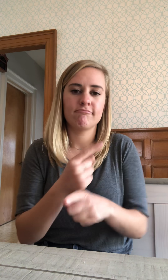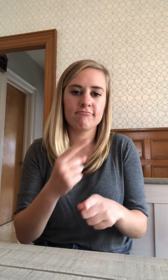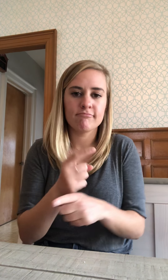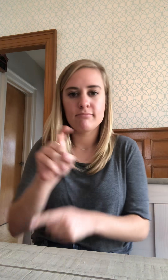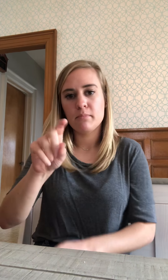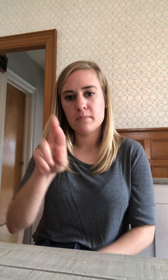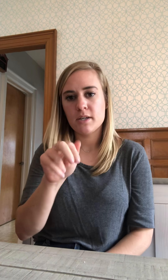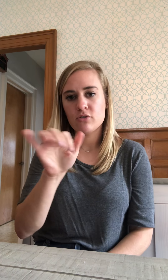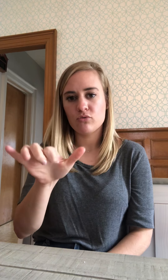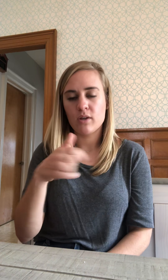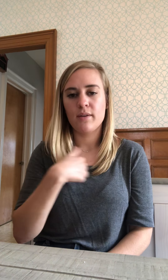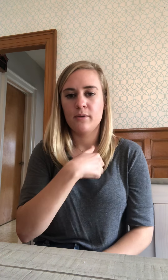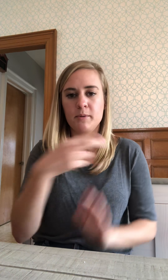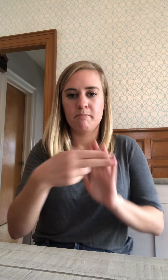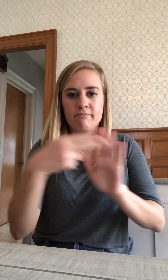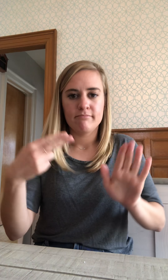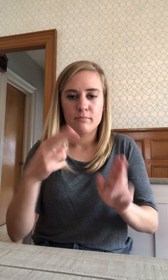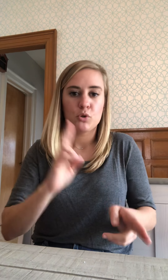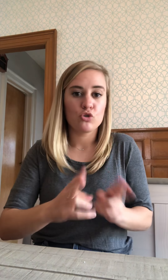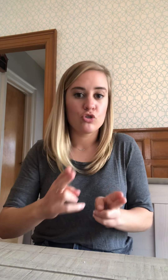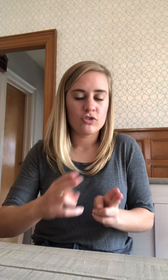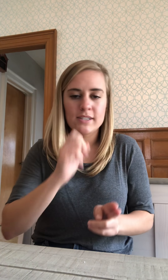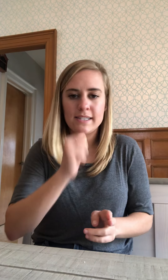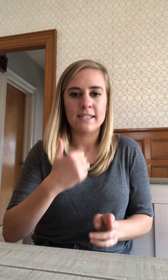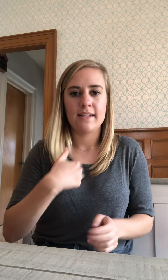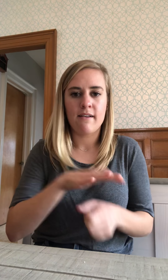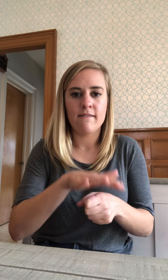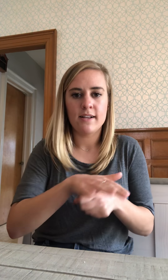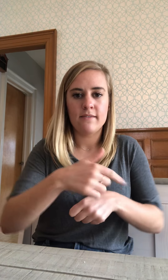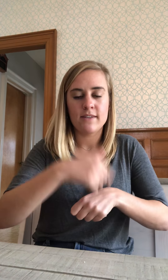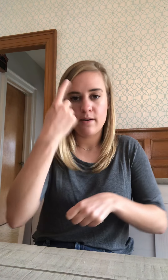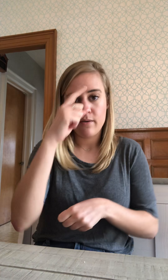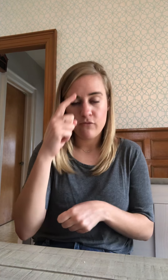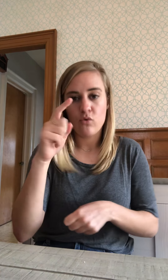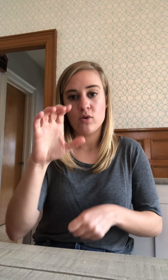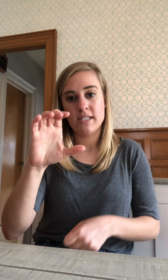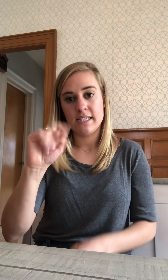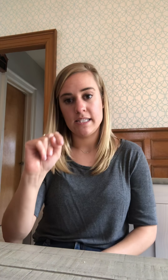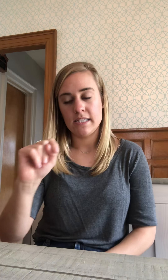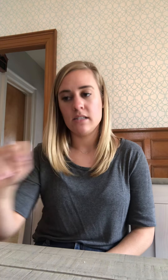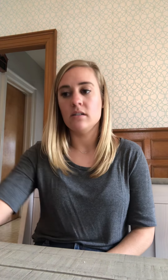considered an urgency. We didn't have time to do a CT scan. What you see